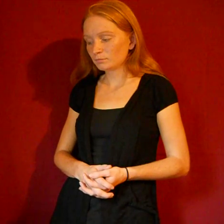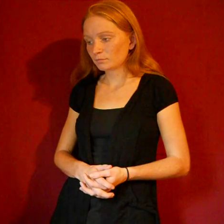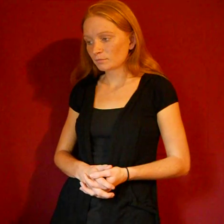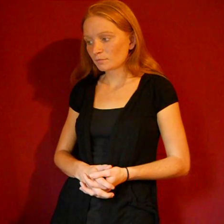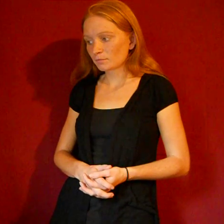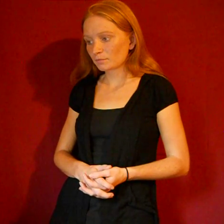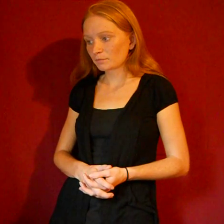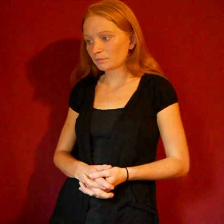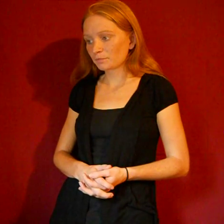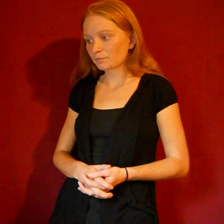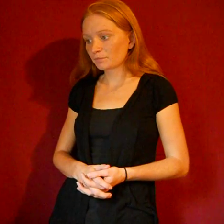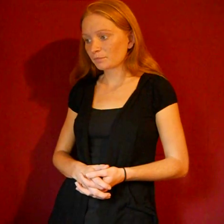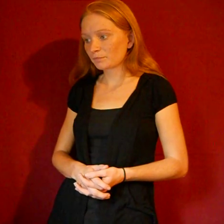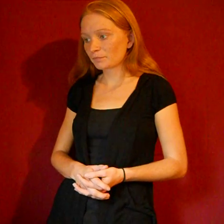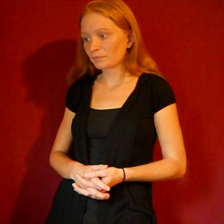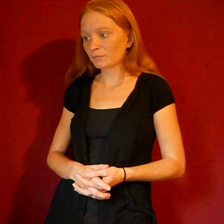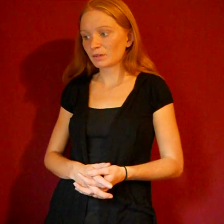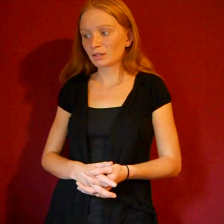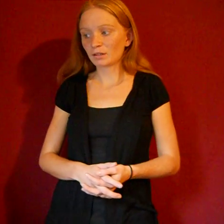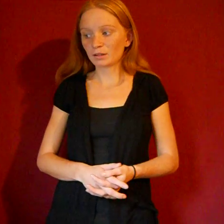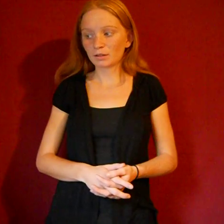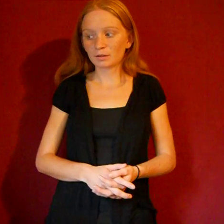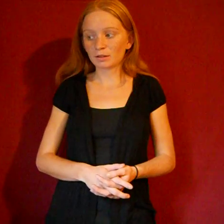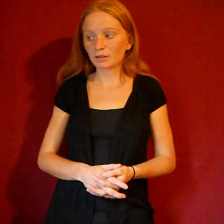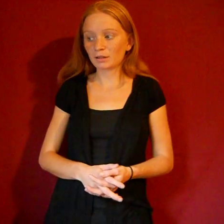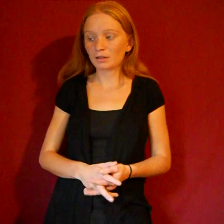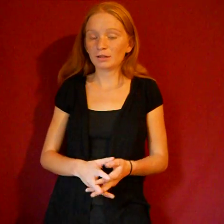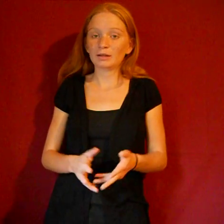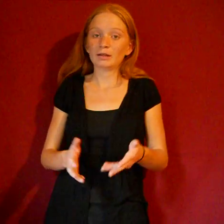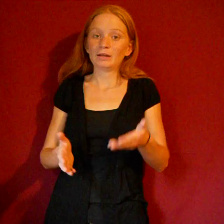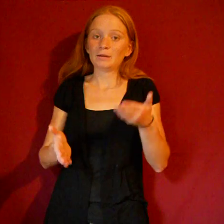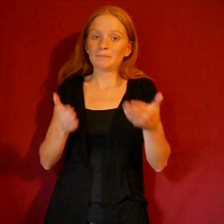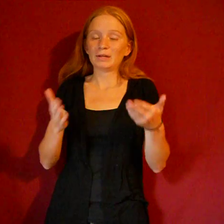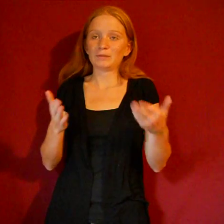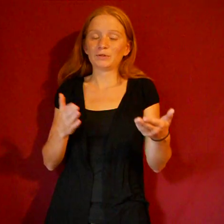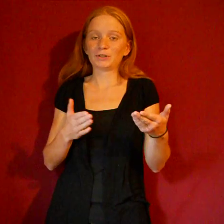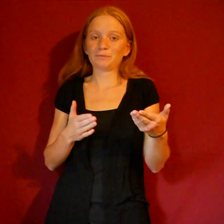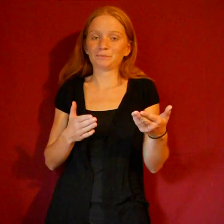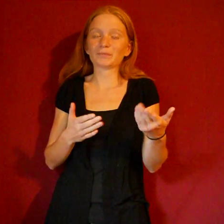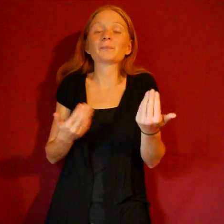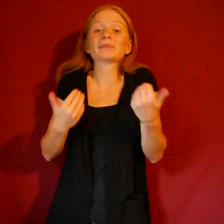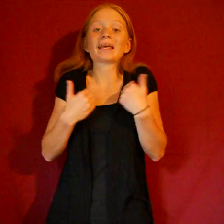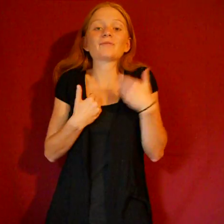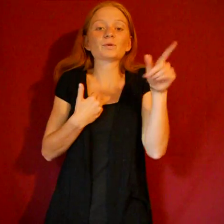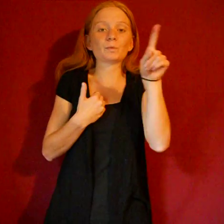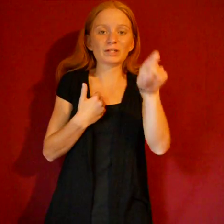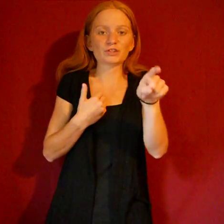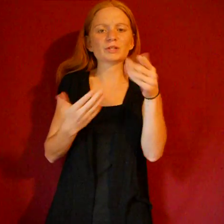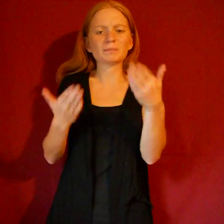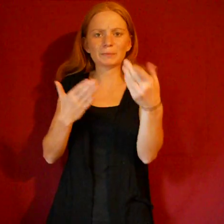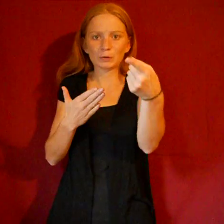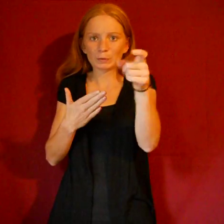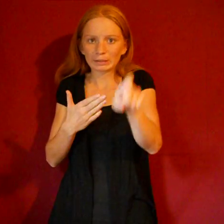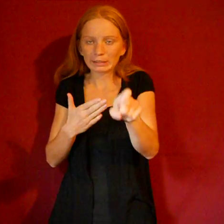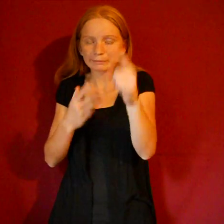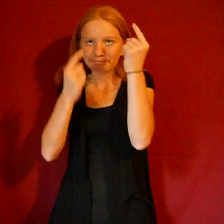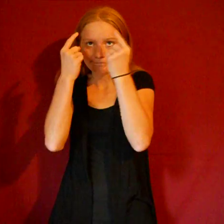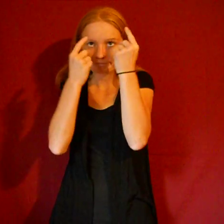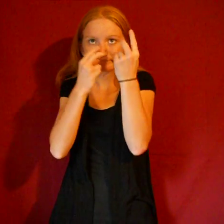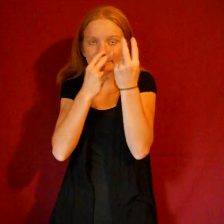This might be hard. You might need to take a few minutes to think back. But the times that you've been depressed, have